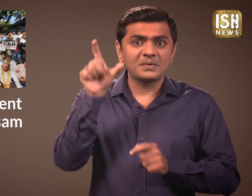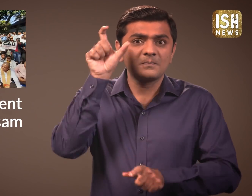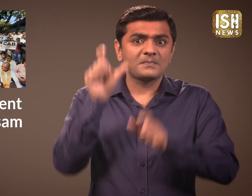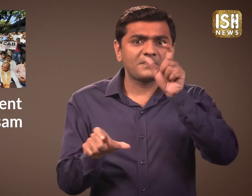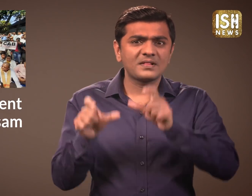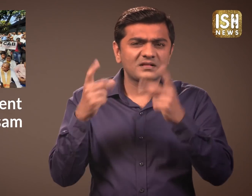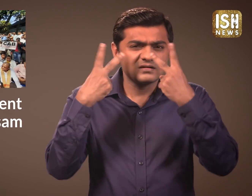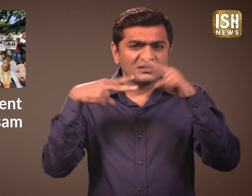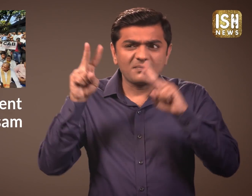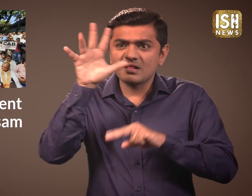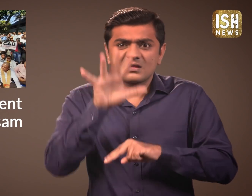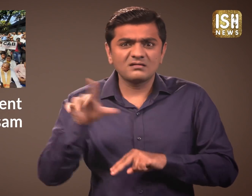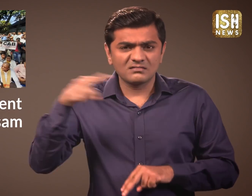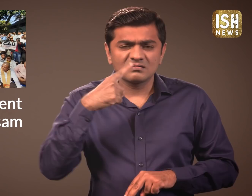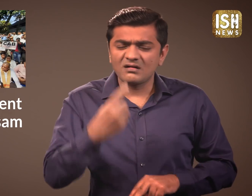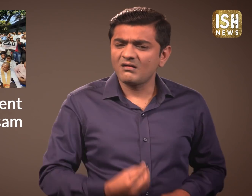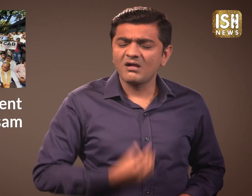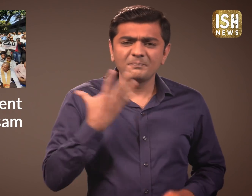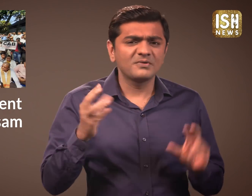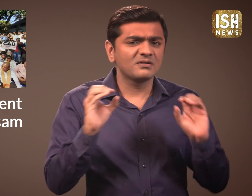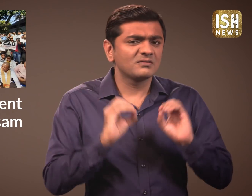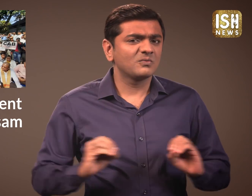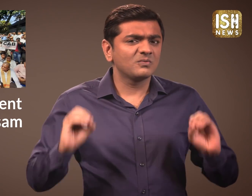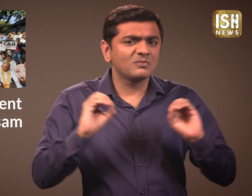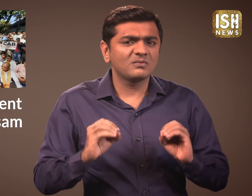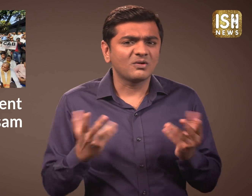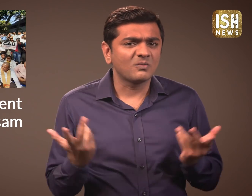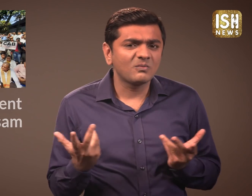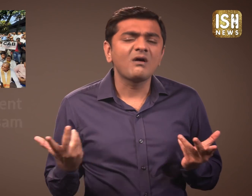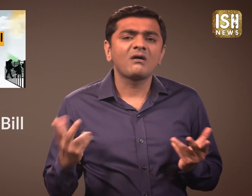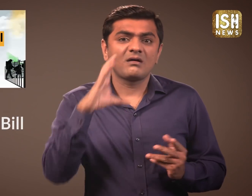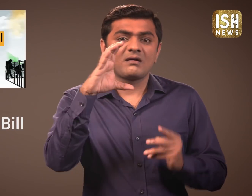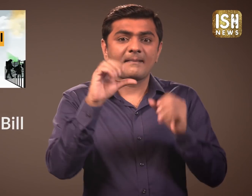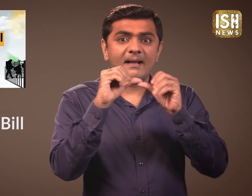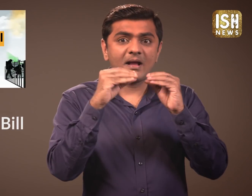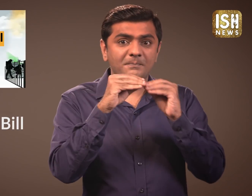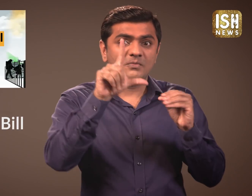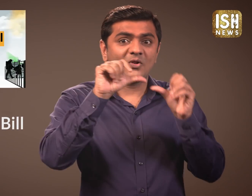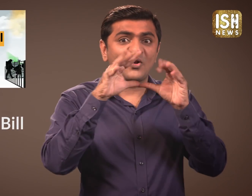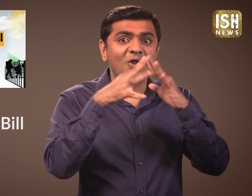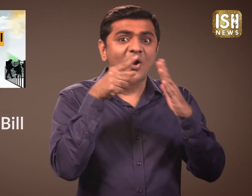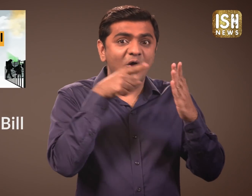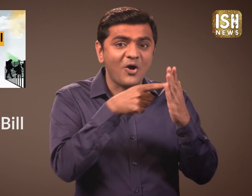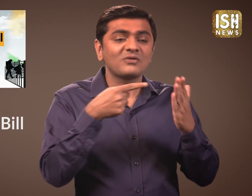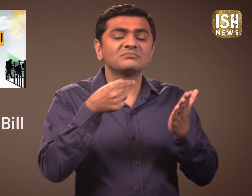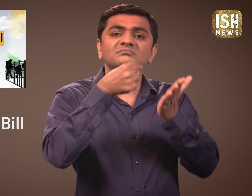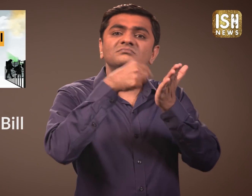Many people in Assam are not at all happy with the passage of Citizenship Amendment Bill.